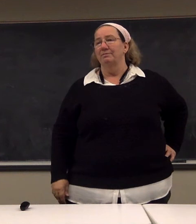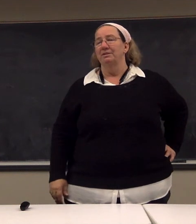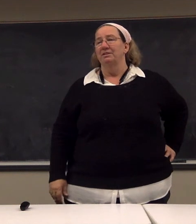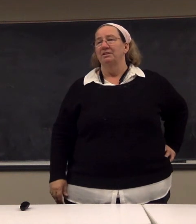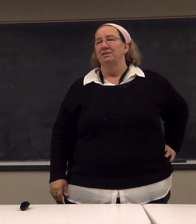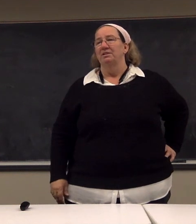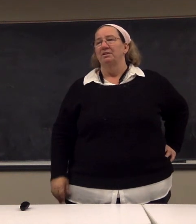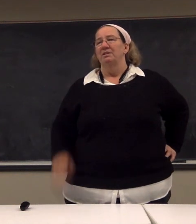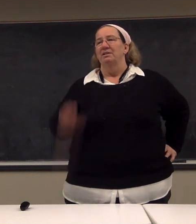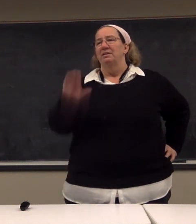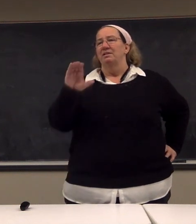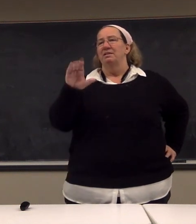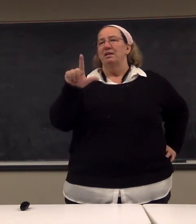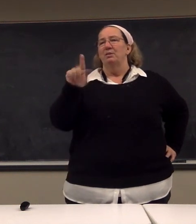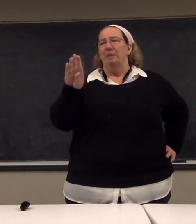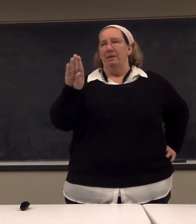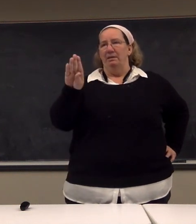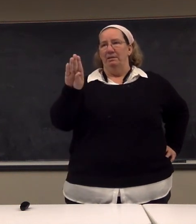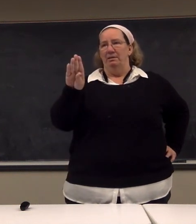Club. CLB.